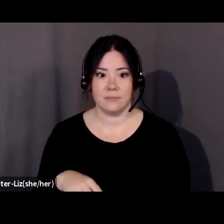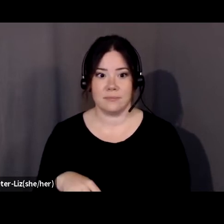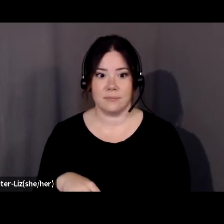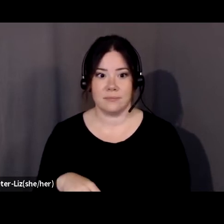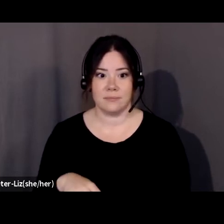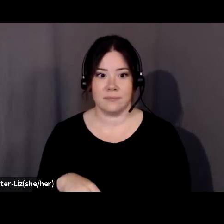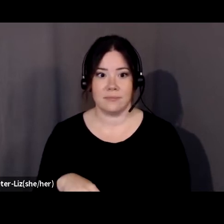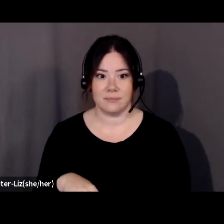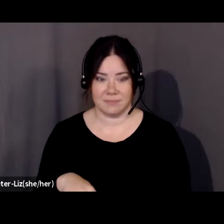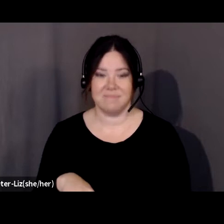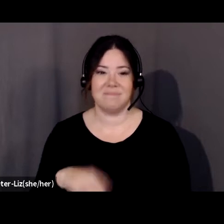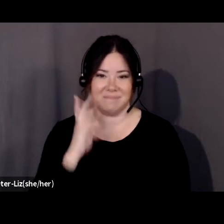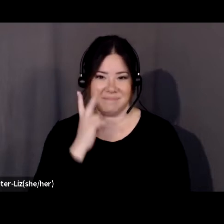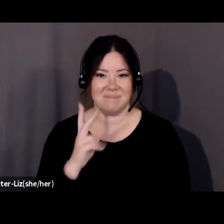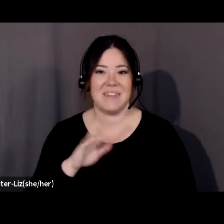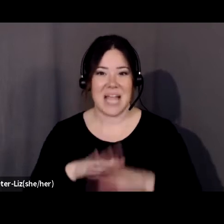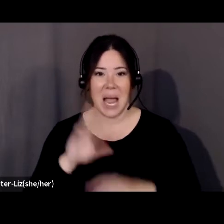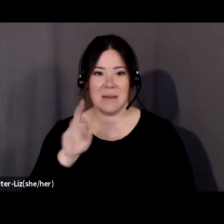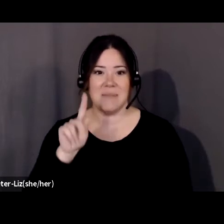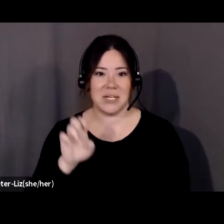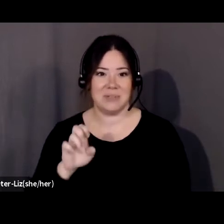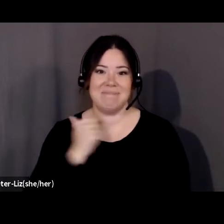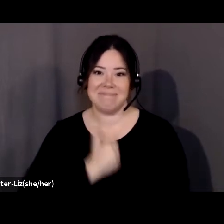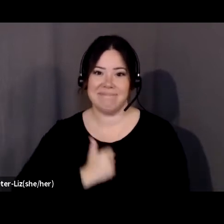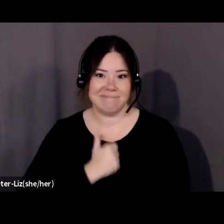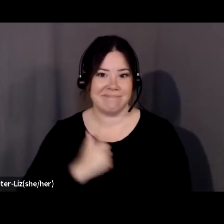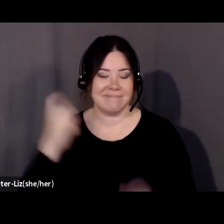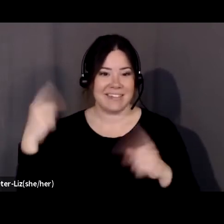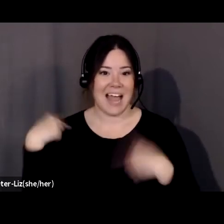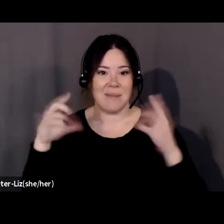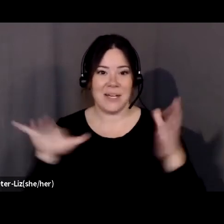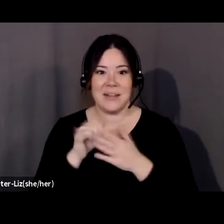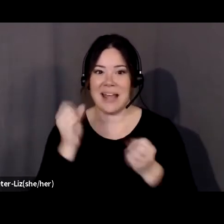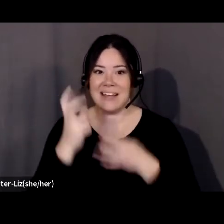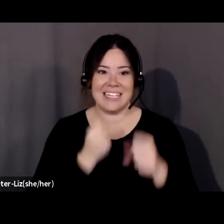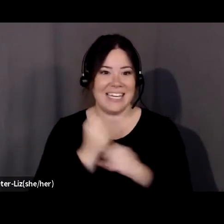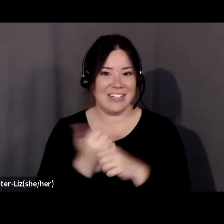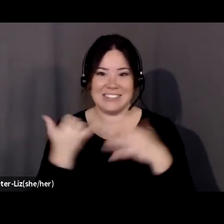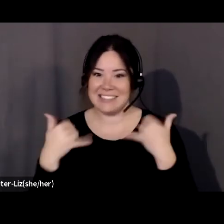Rina, you are on mute. Been doing this for years now.